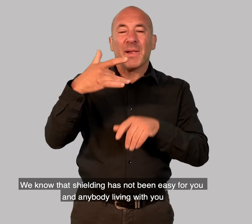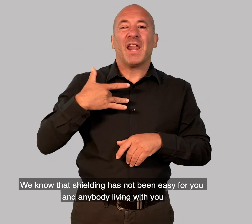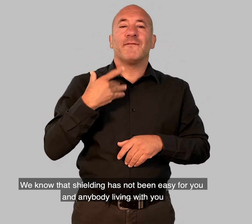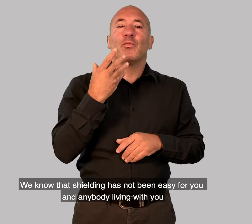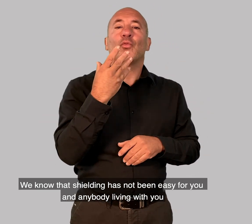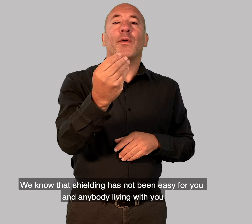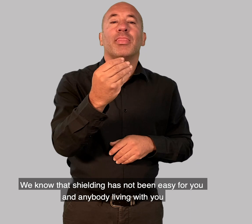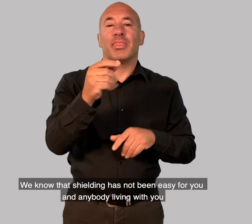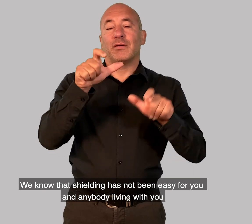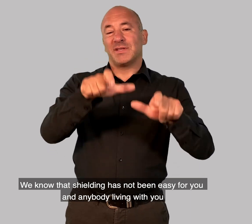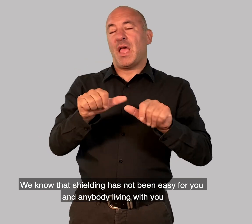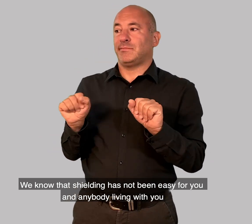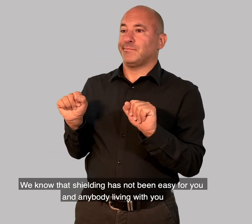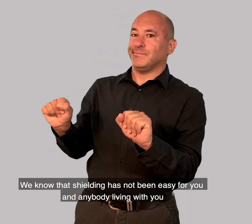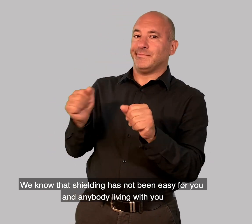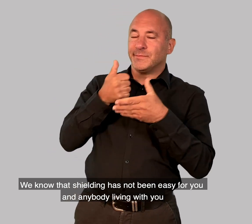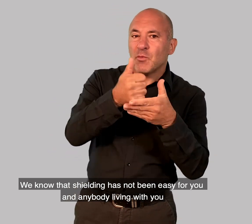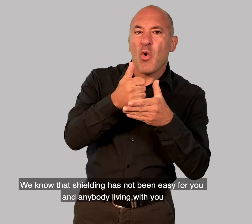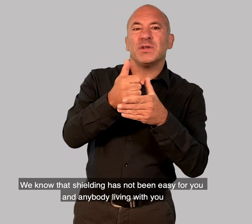your resilience over the last few months.